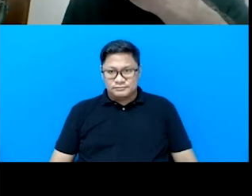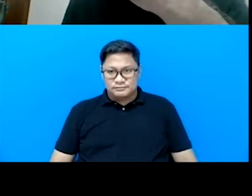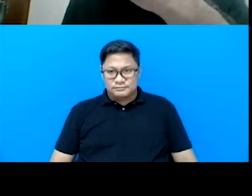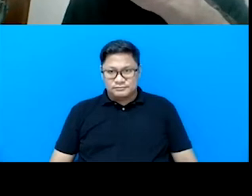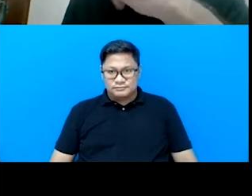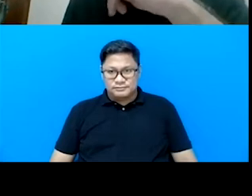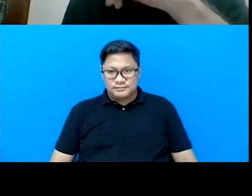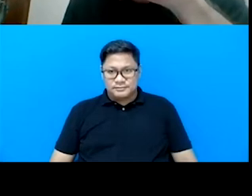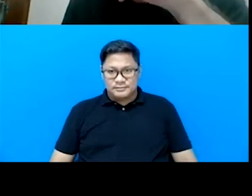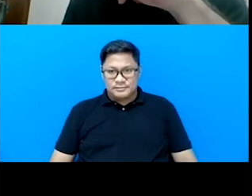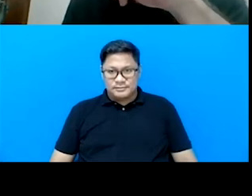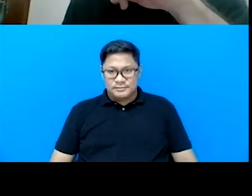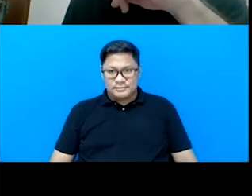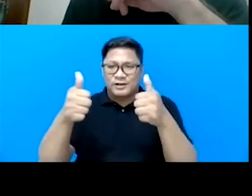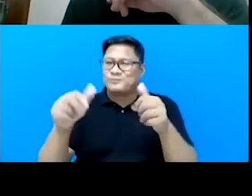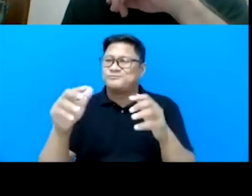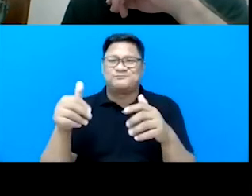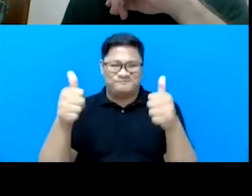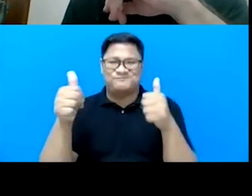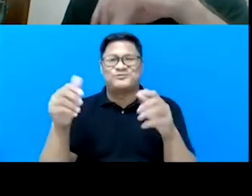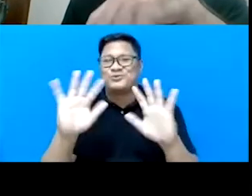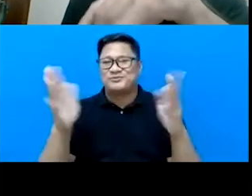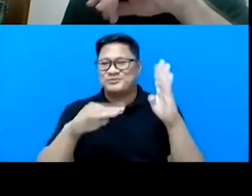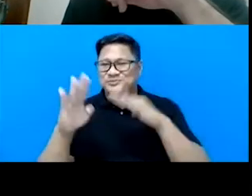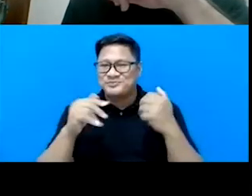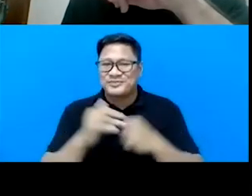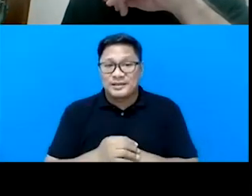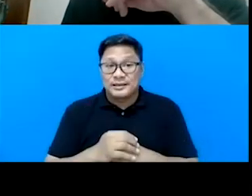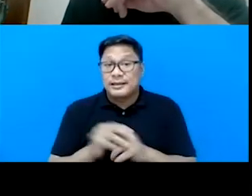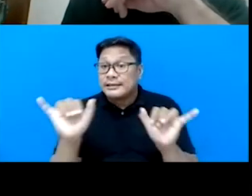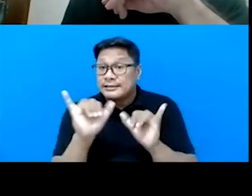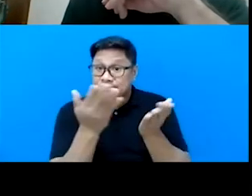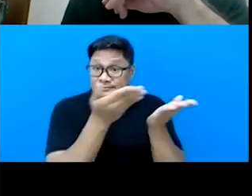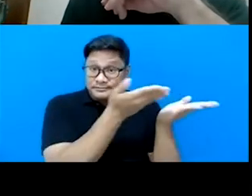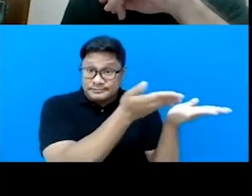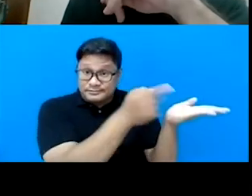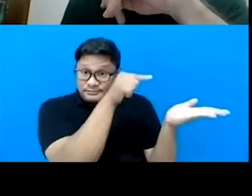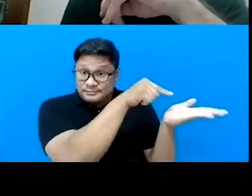later. Yeah, Don't worry. yeah, no problem. Okay, and the same thing here.